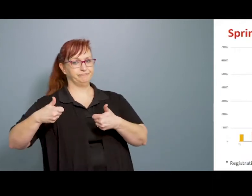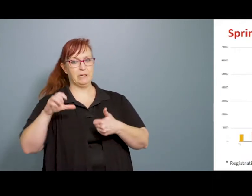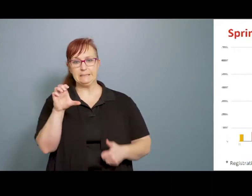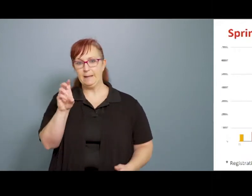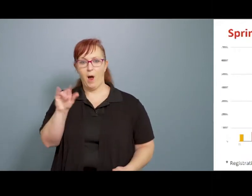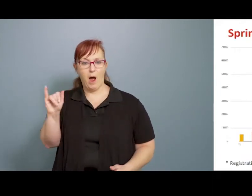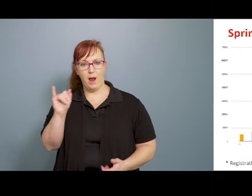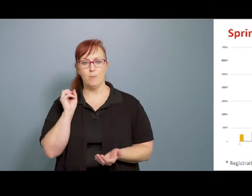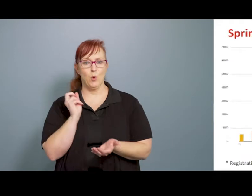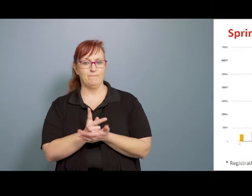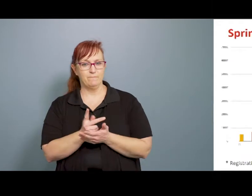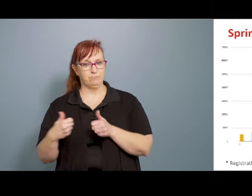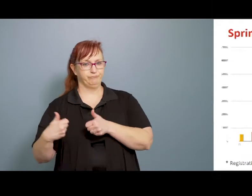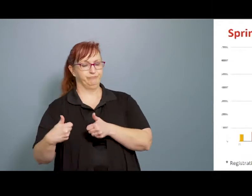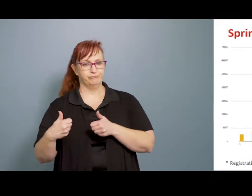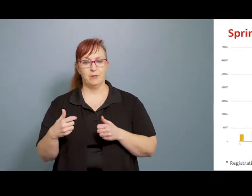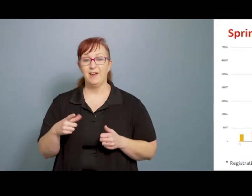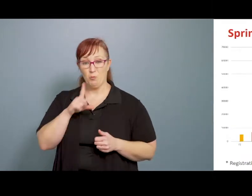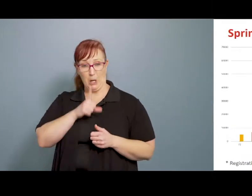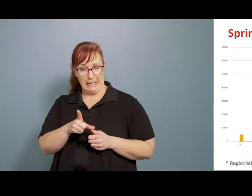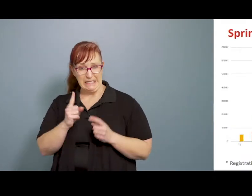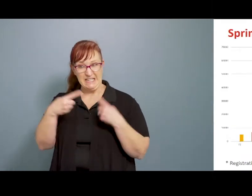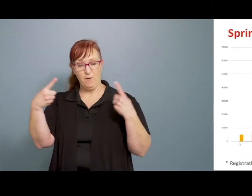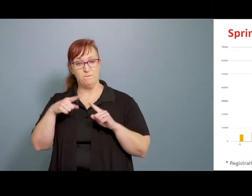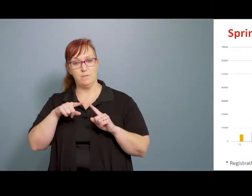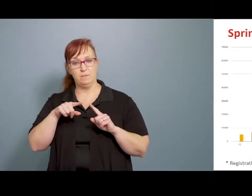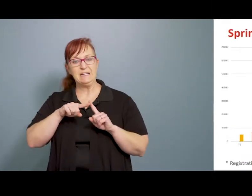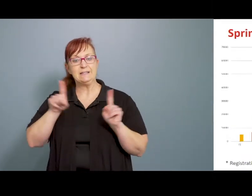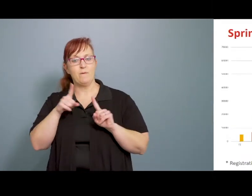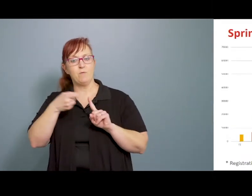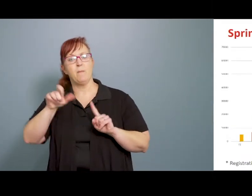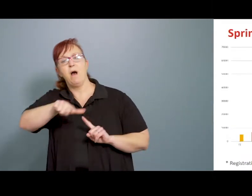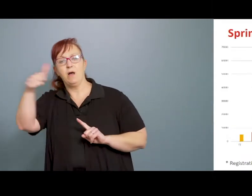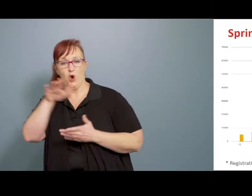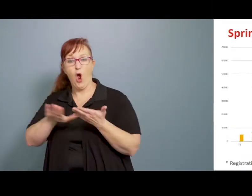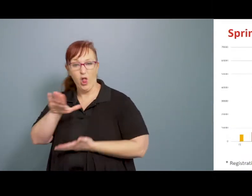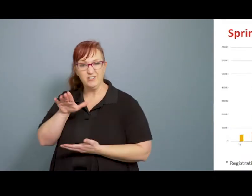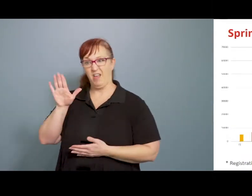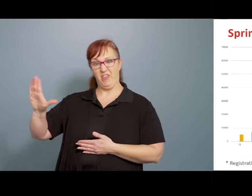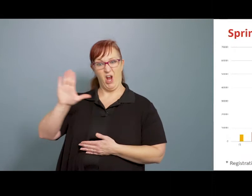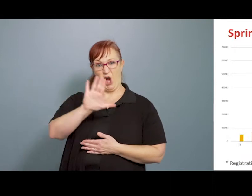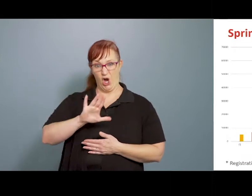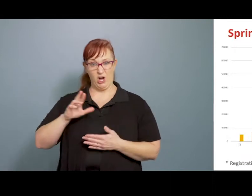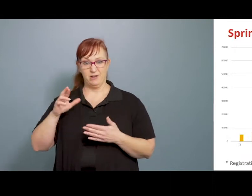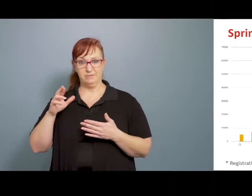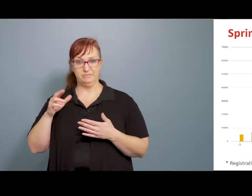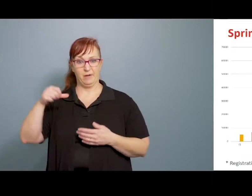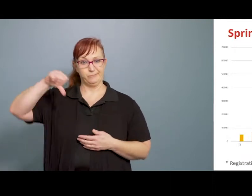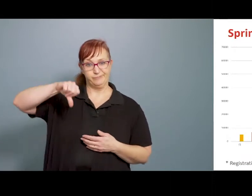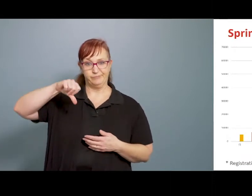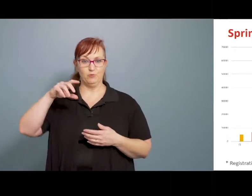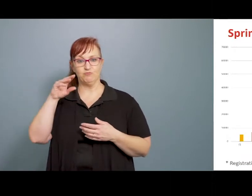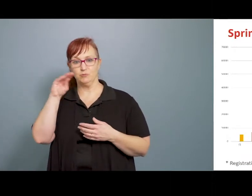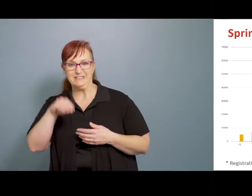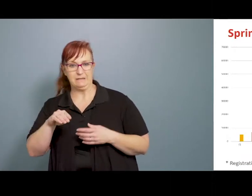differs greatly from the results that we're seeing across the nation at some other institutions who opted to go